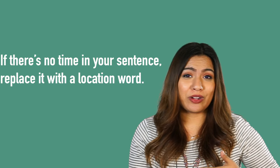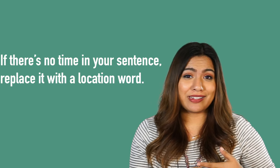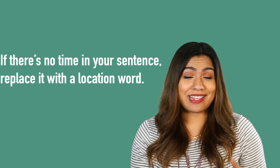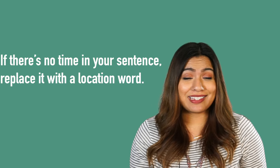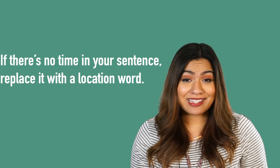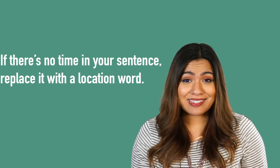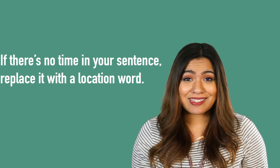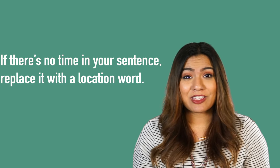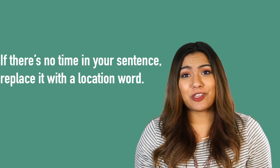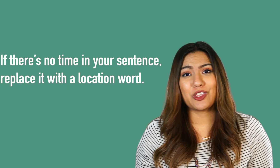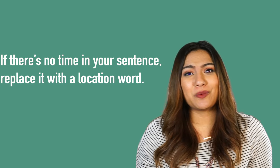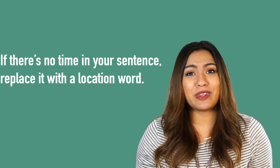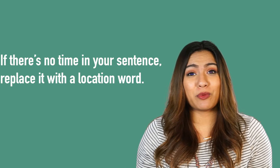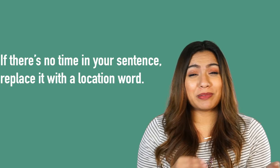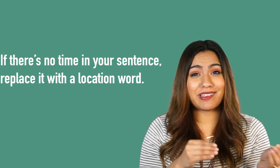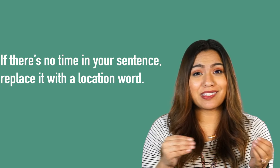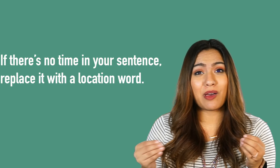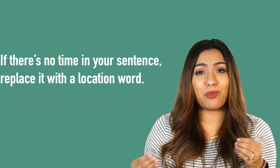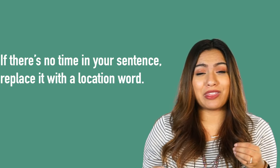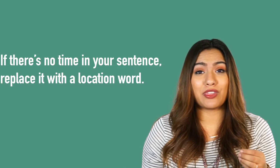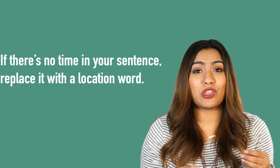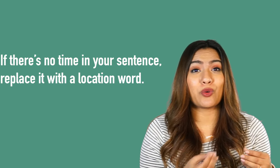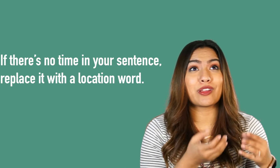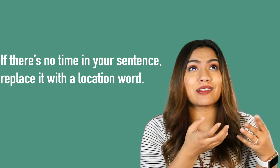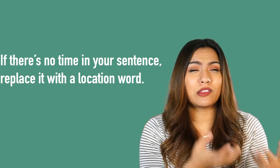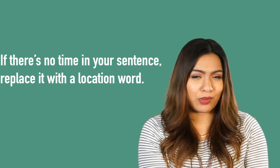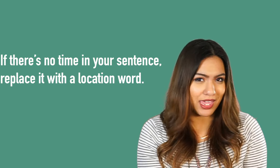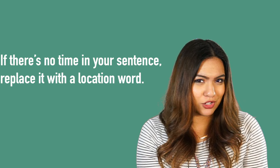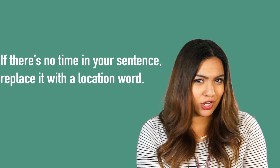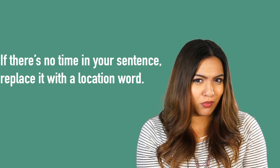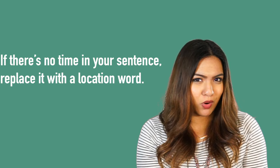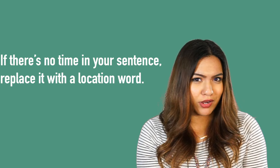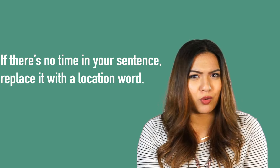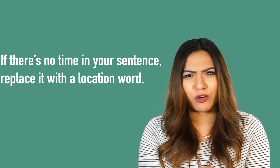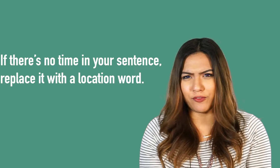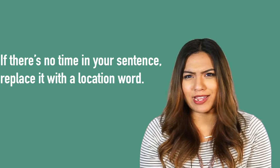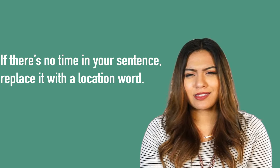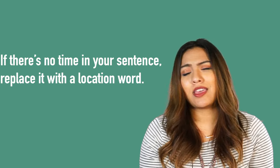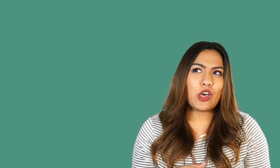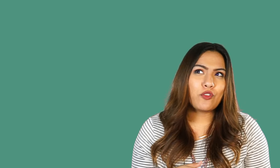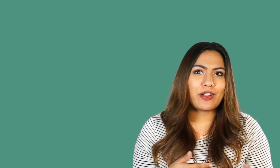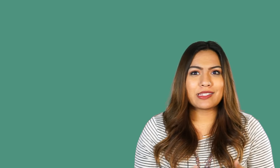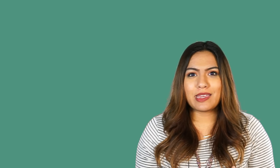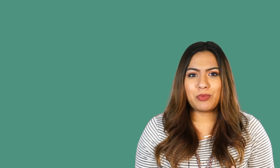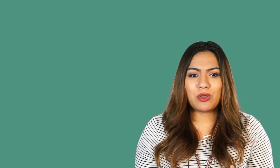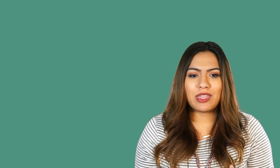your sentence, you would replace that with your location word or phrase. So for example, if